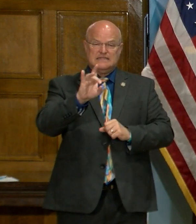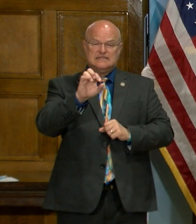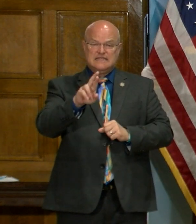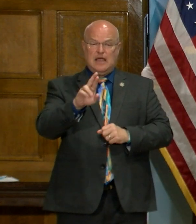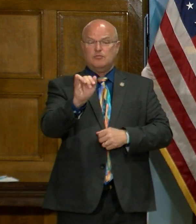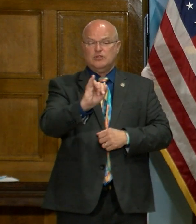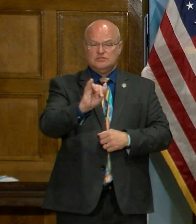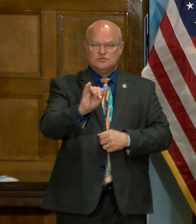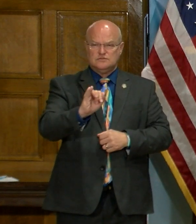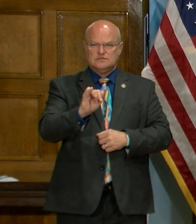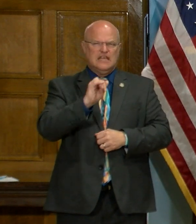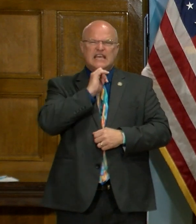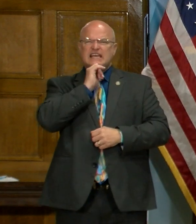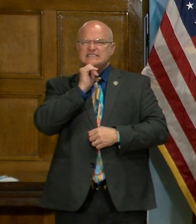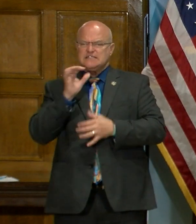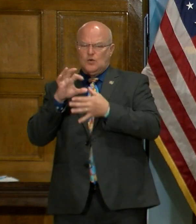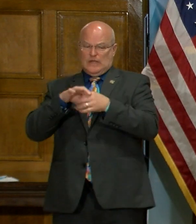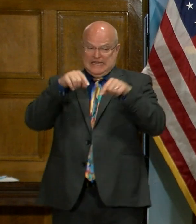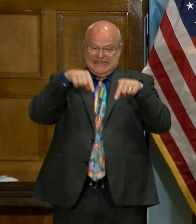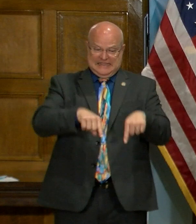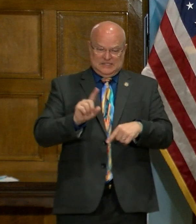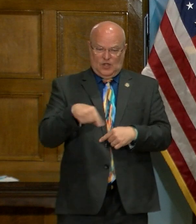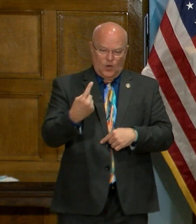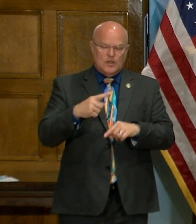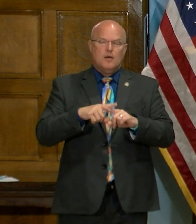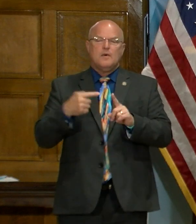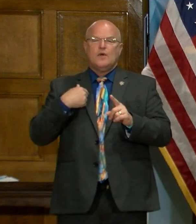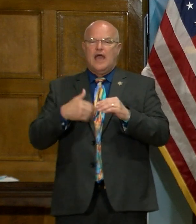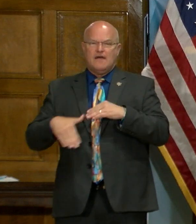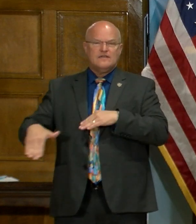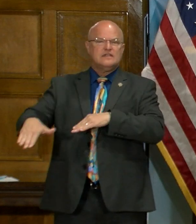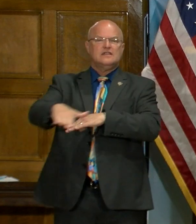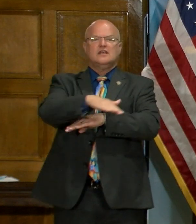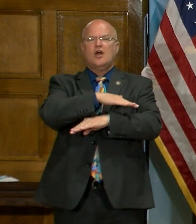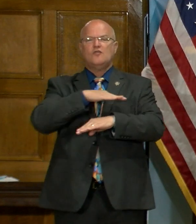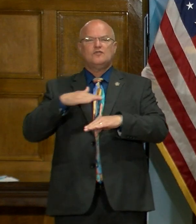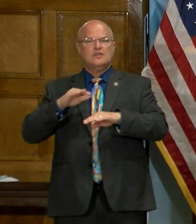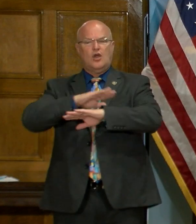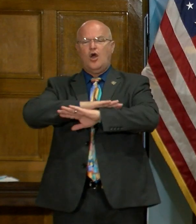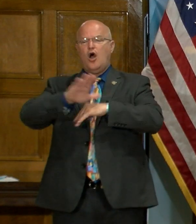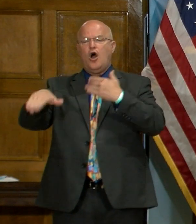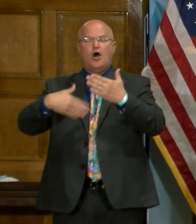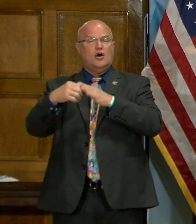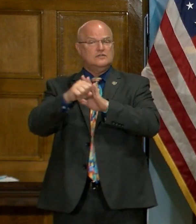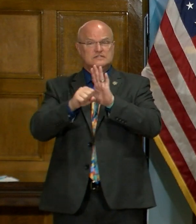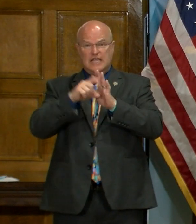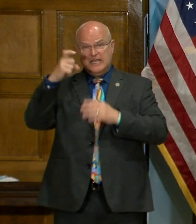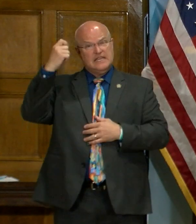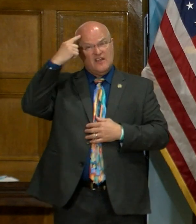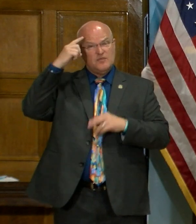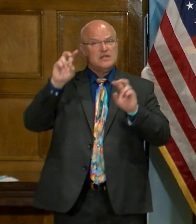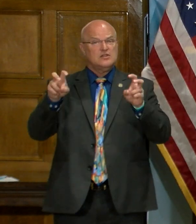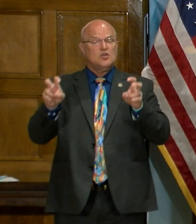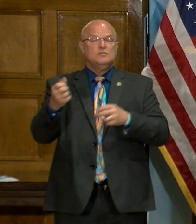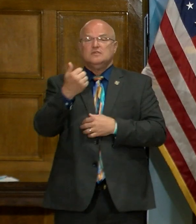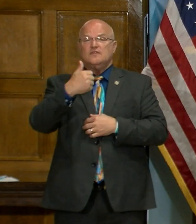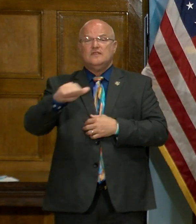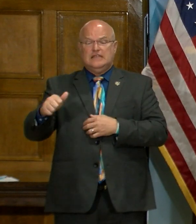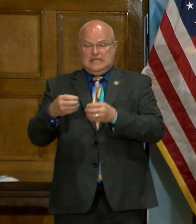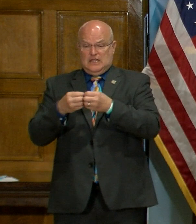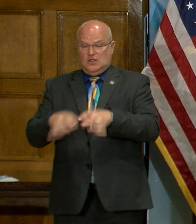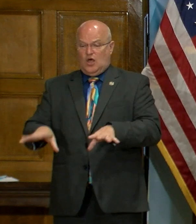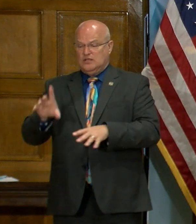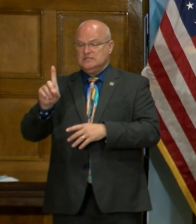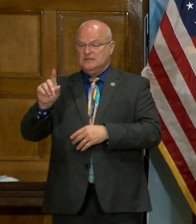insurance. So it's not related to this specific incident, but we have it covering all of state government in terms of any loss